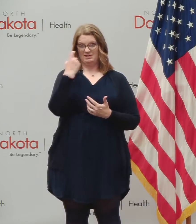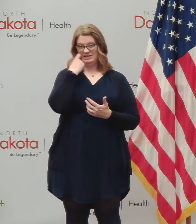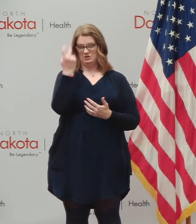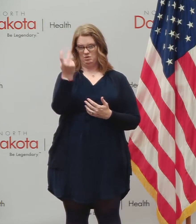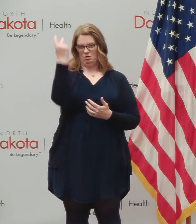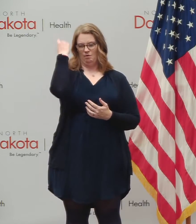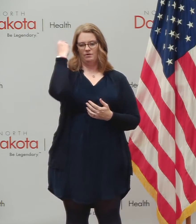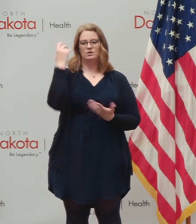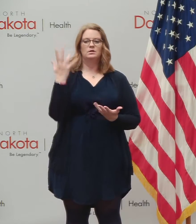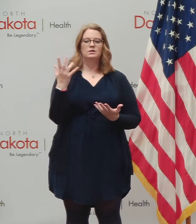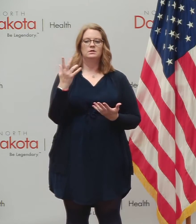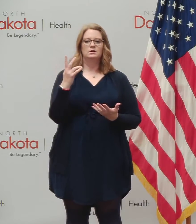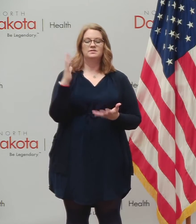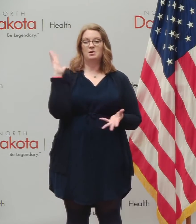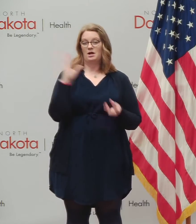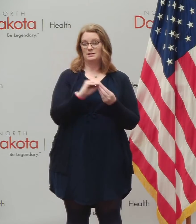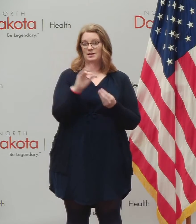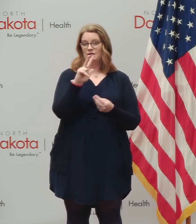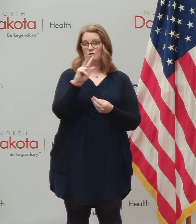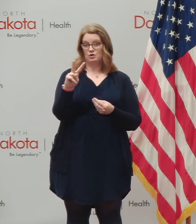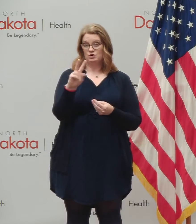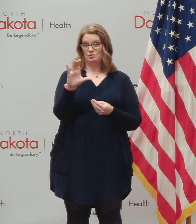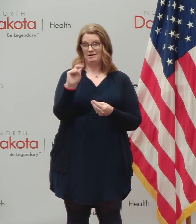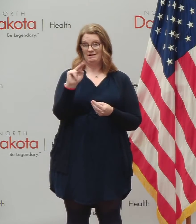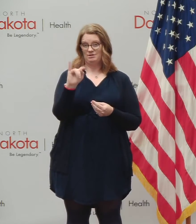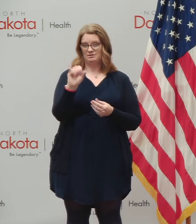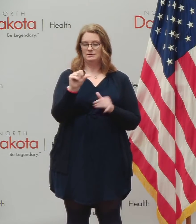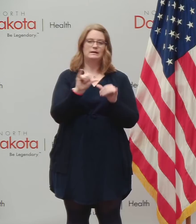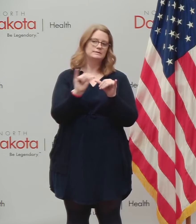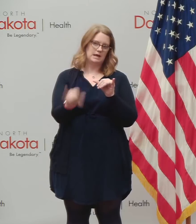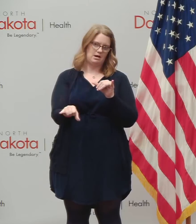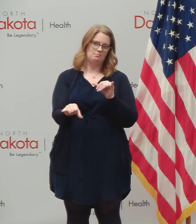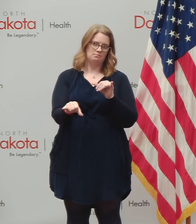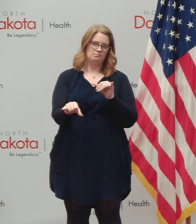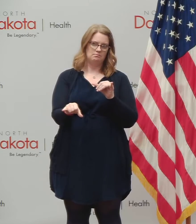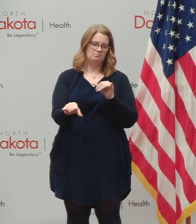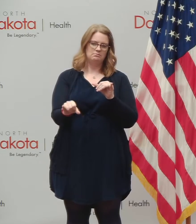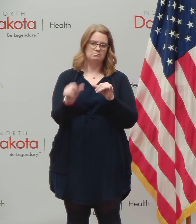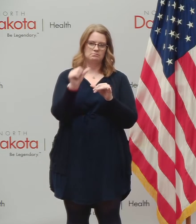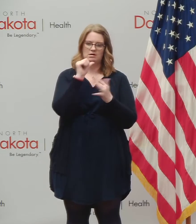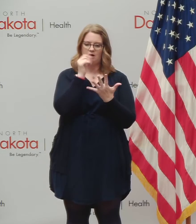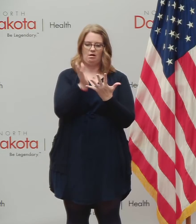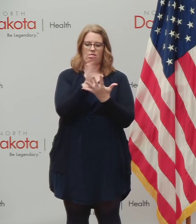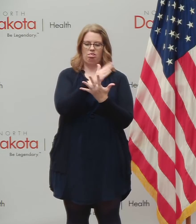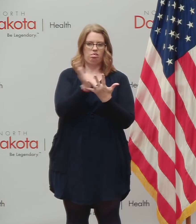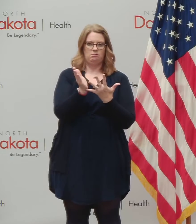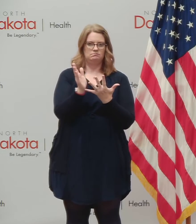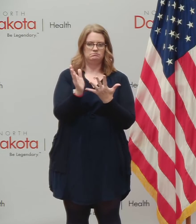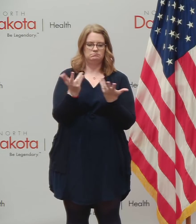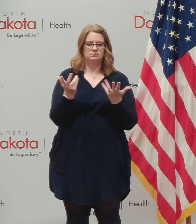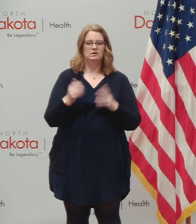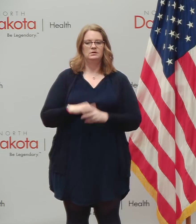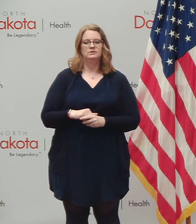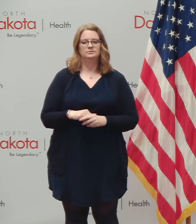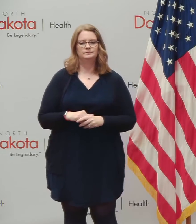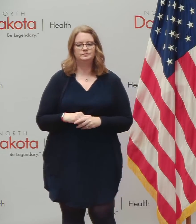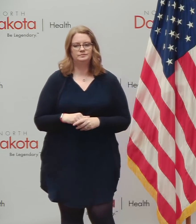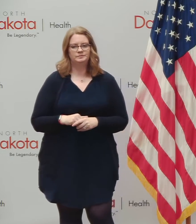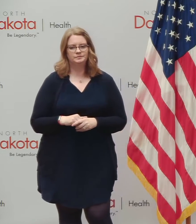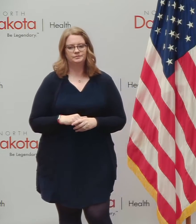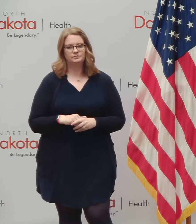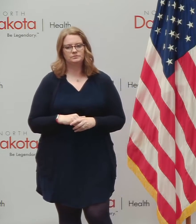were 32 counties that are remaining constant at their current levels, and so